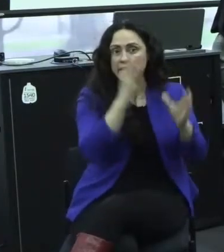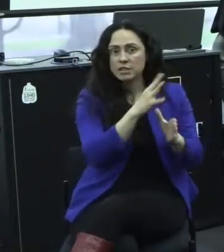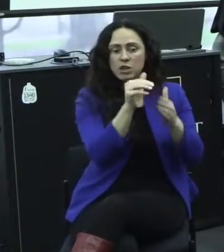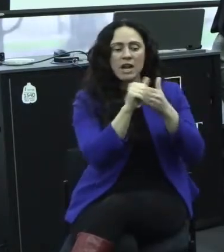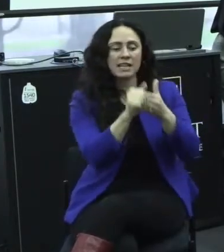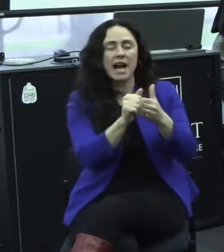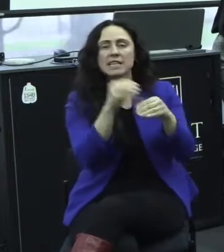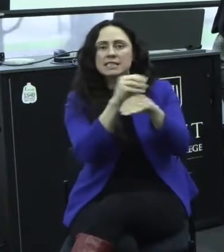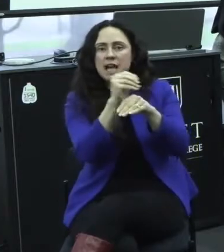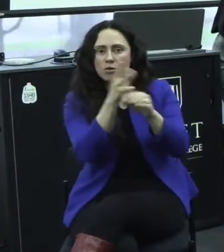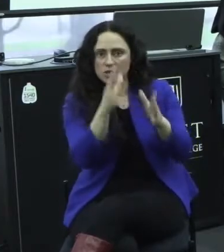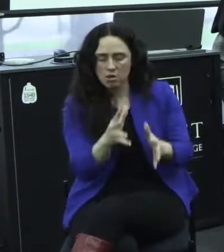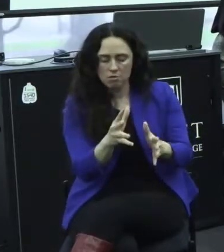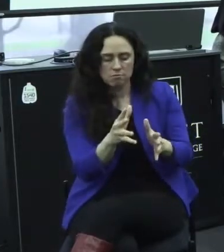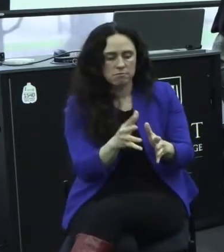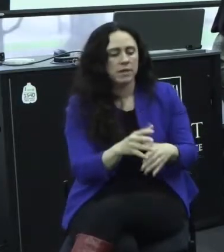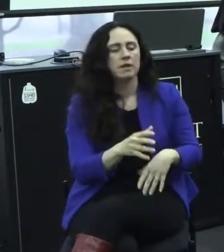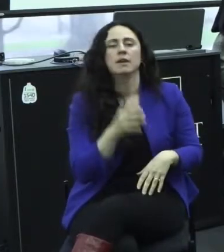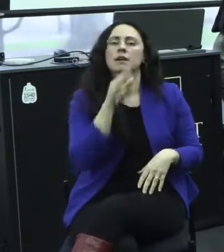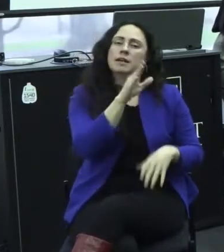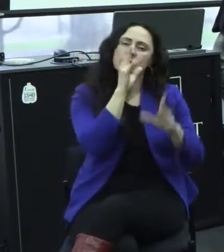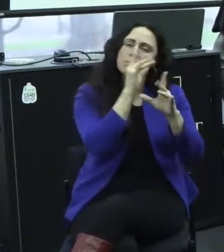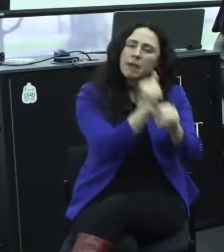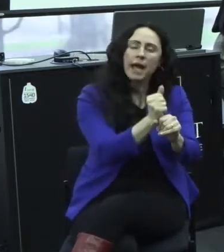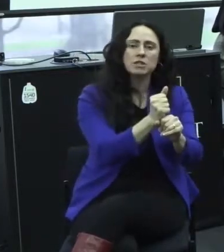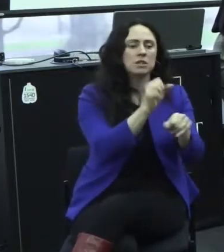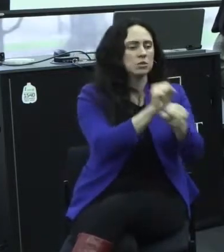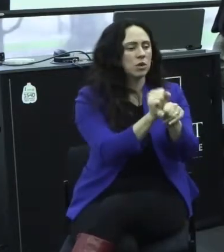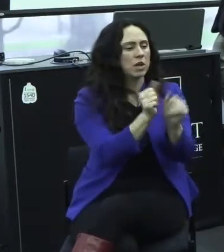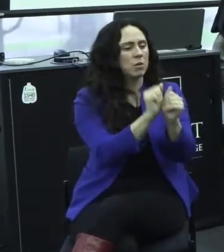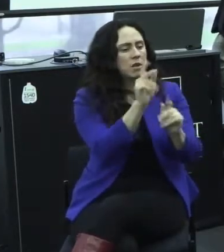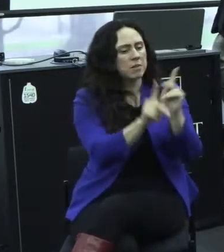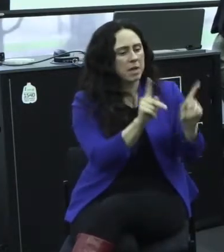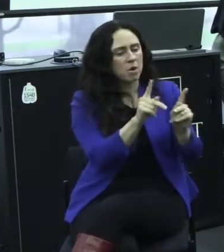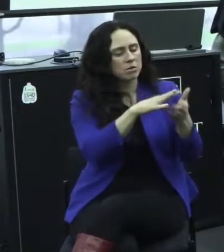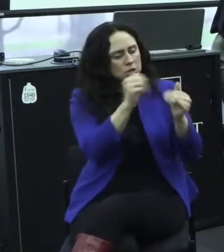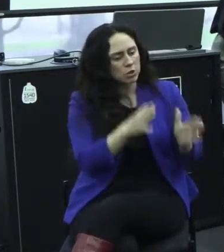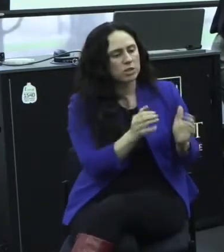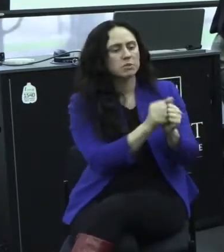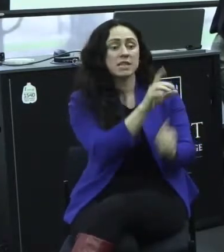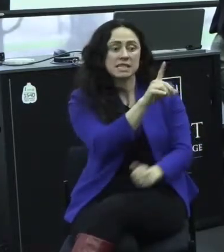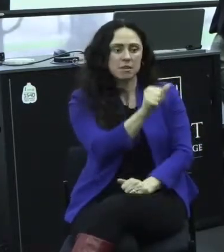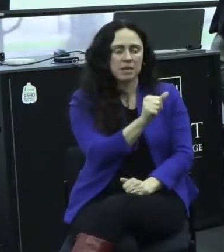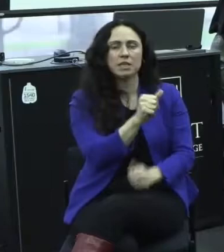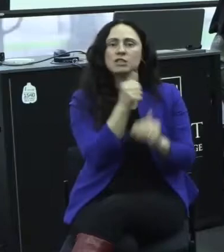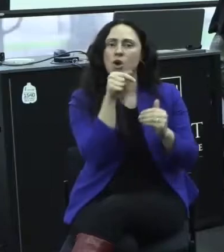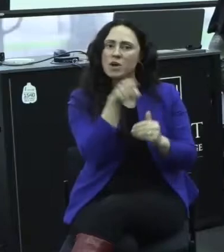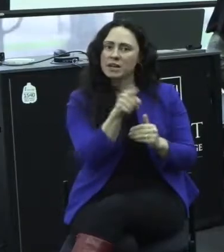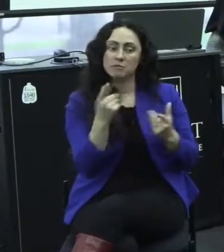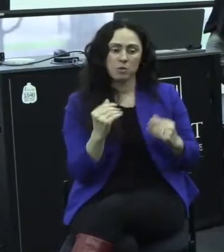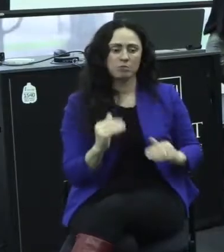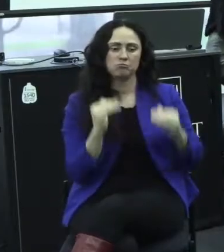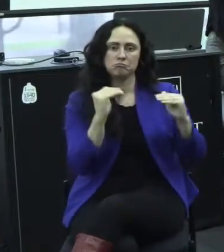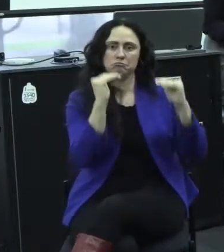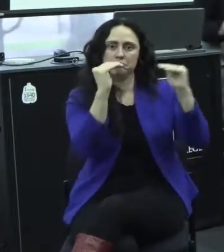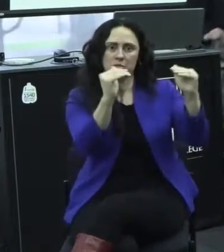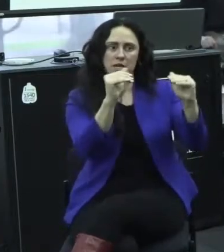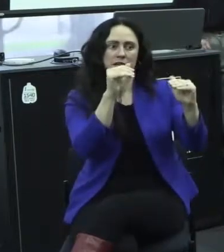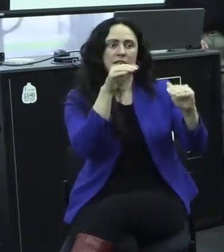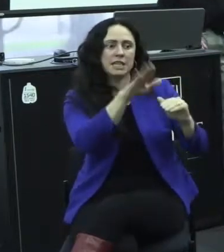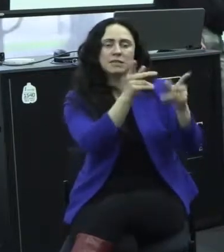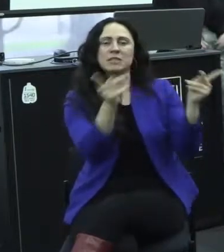guidance counselor. Then his passion for working with students with disabilities has led him to work his way up to his current position.